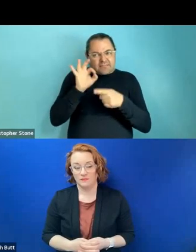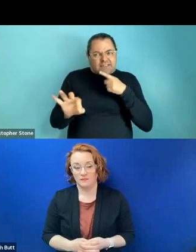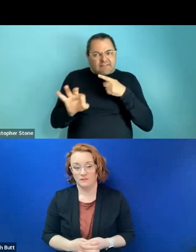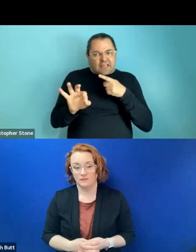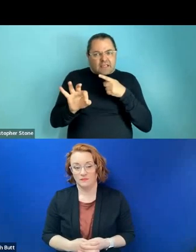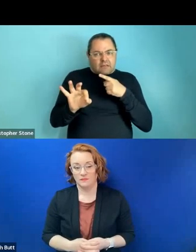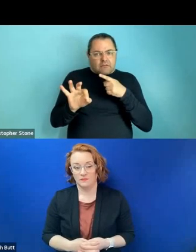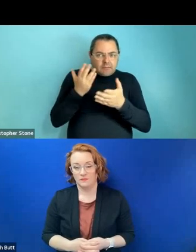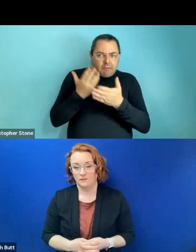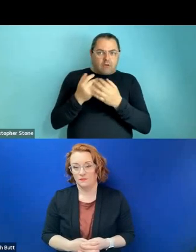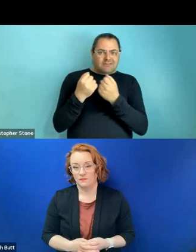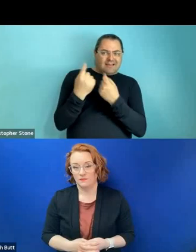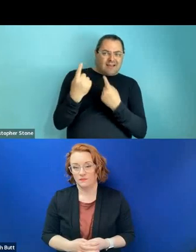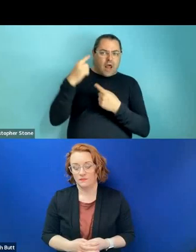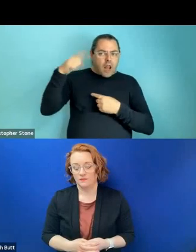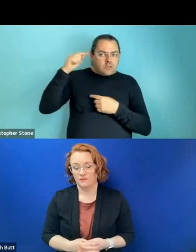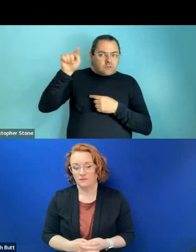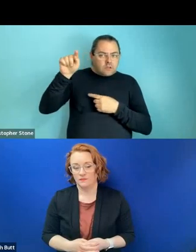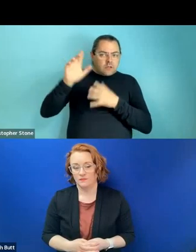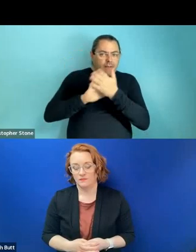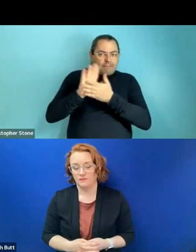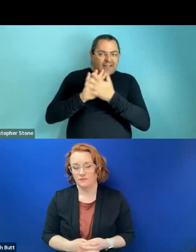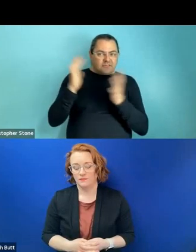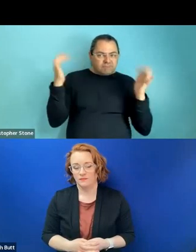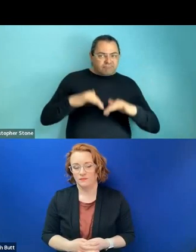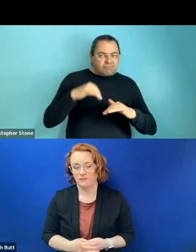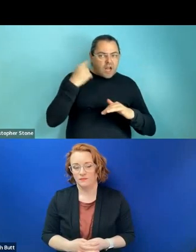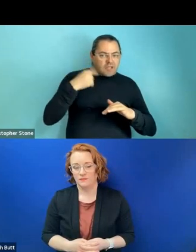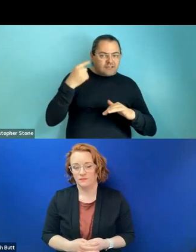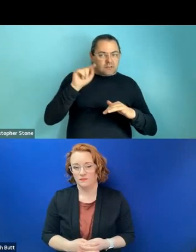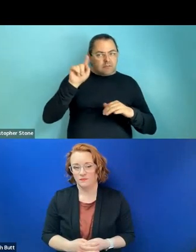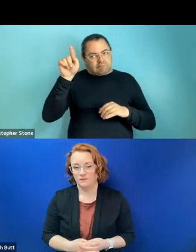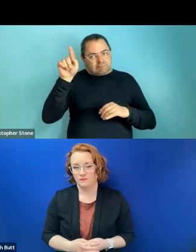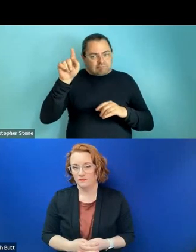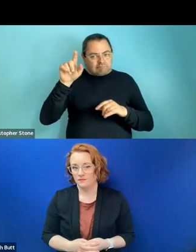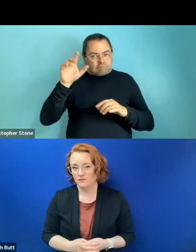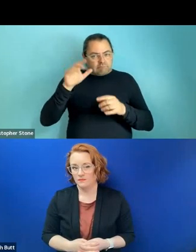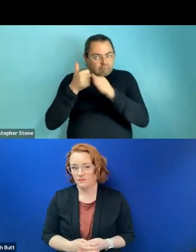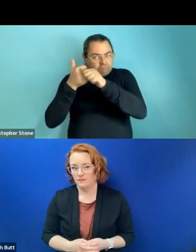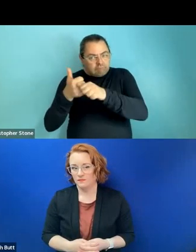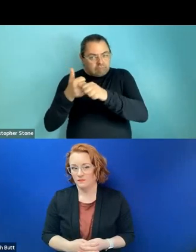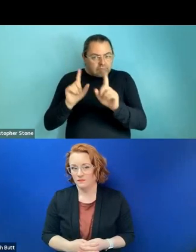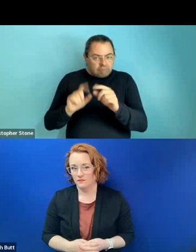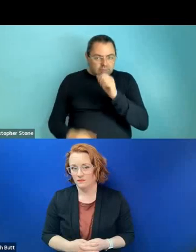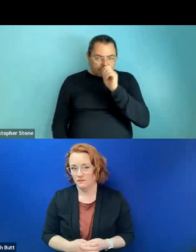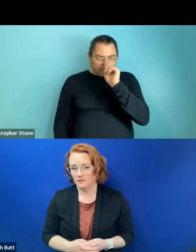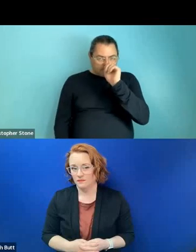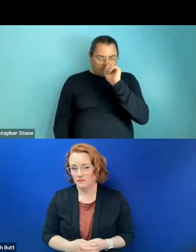fact that we're closer to London, does that tend to be an employment hub that's going to benefit someone in the county? Yes.